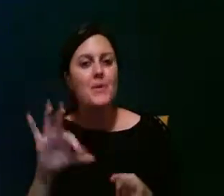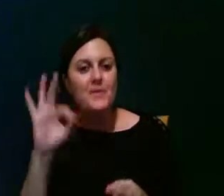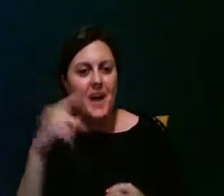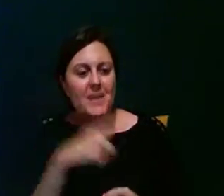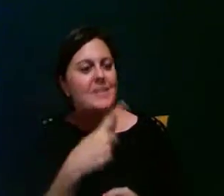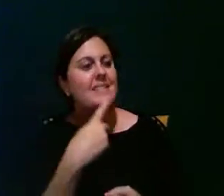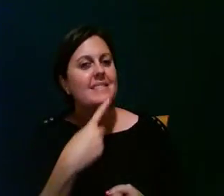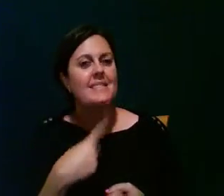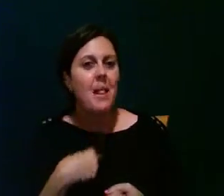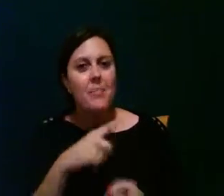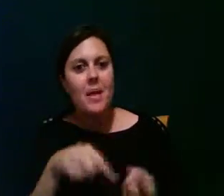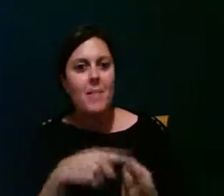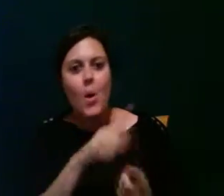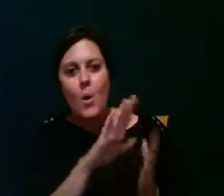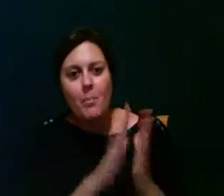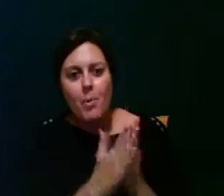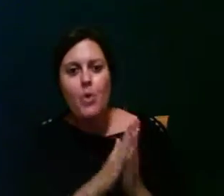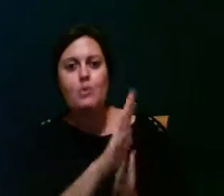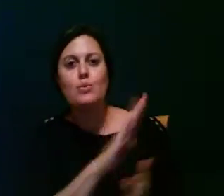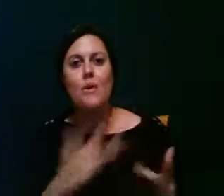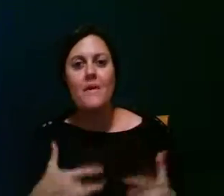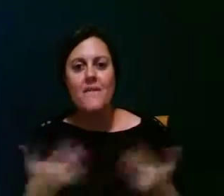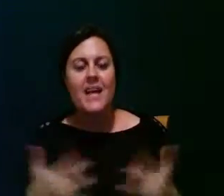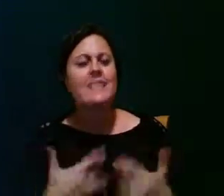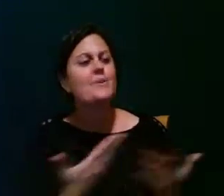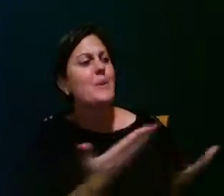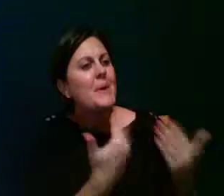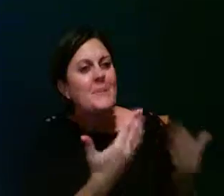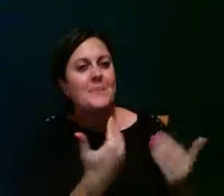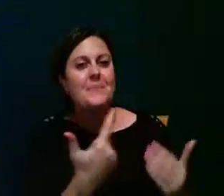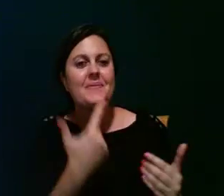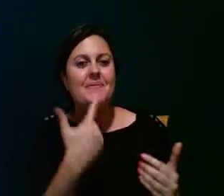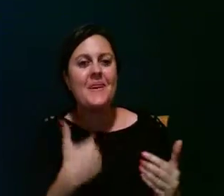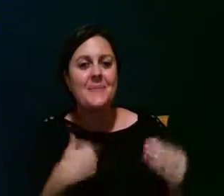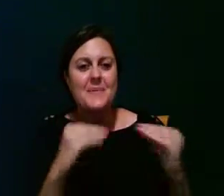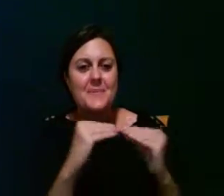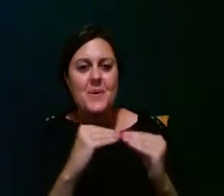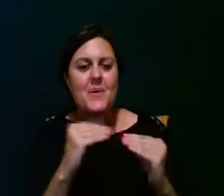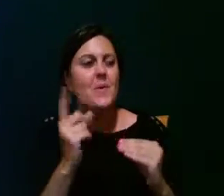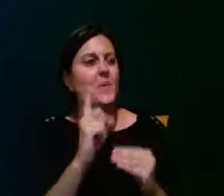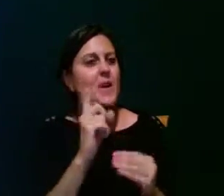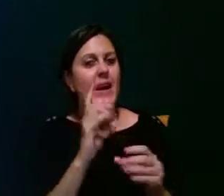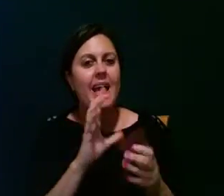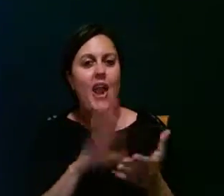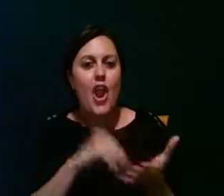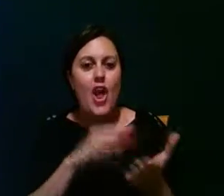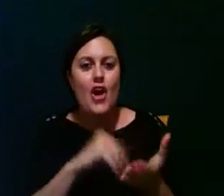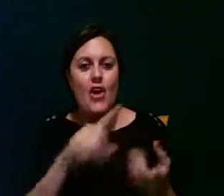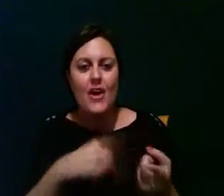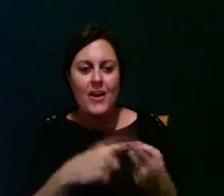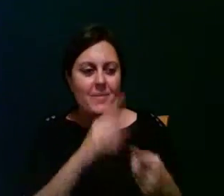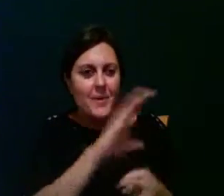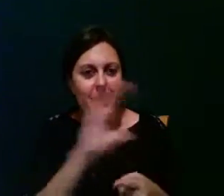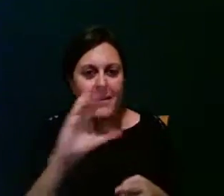those books and your events. So tell us where we find you, and tell us a little bit about your books and what events you might have coming